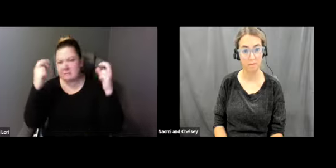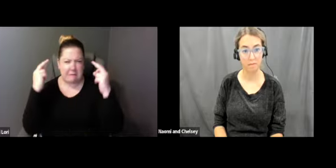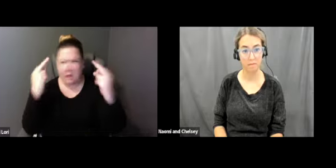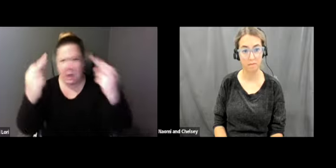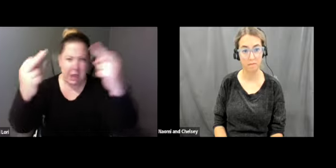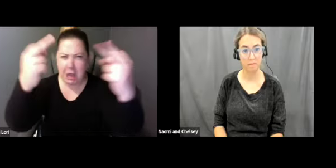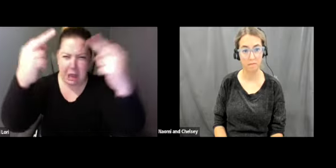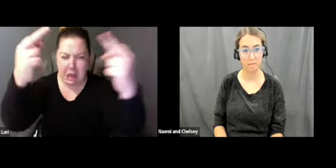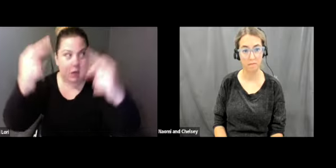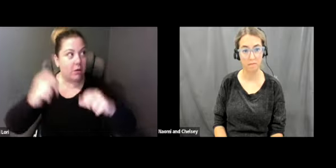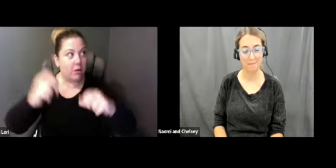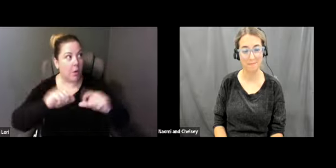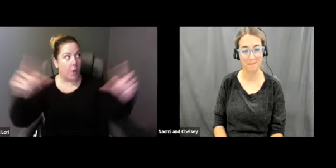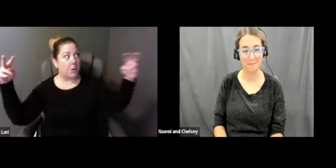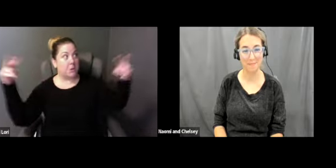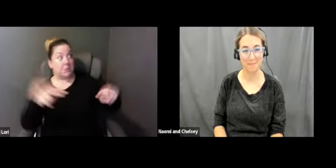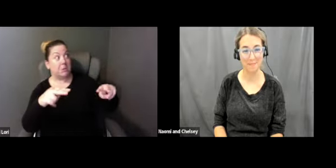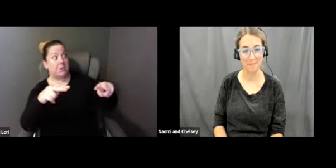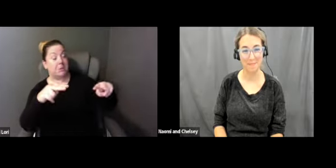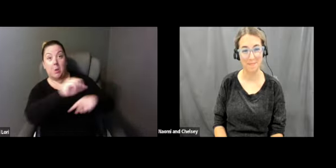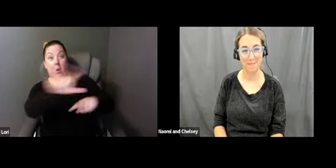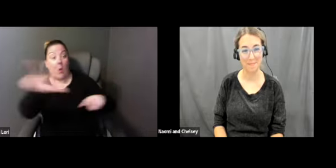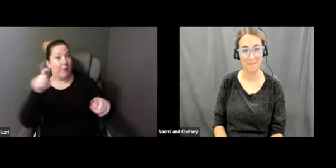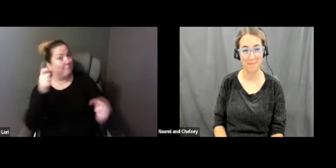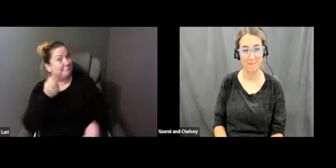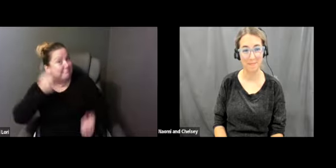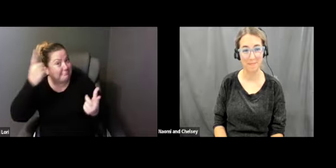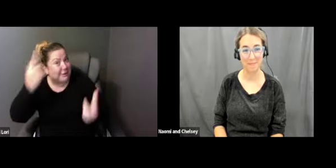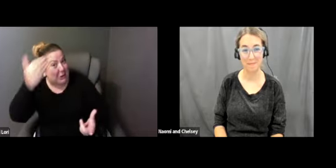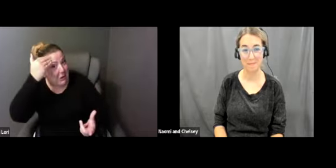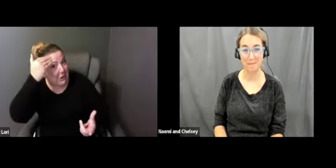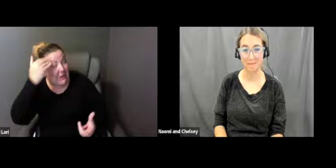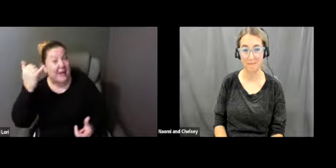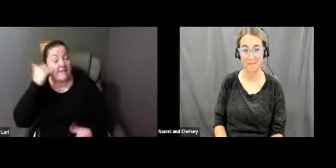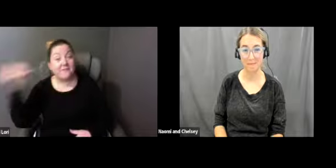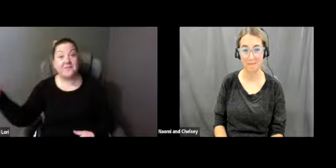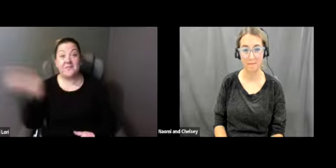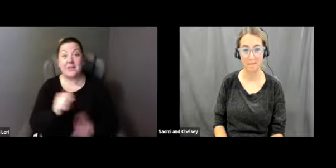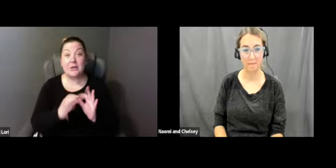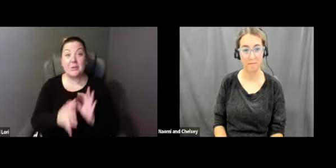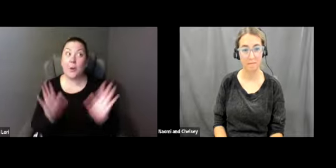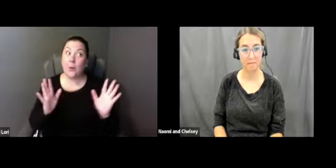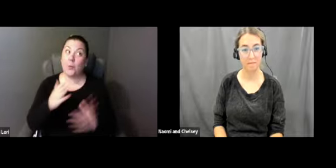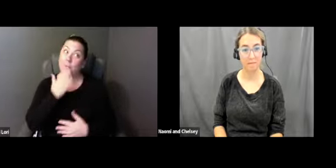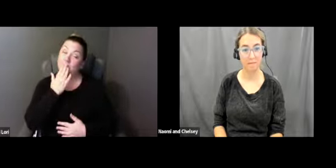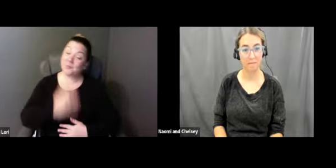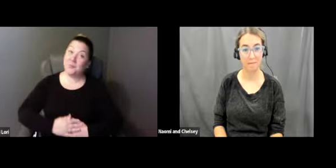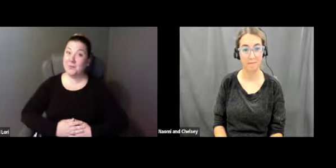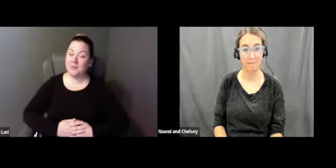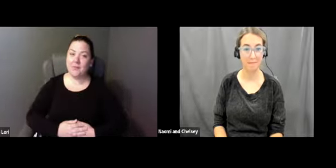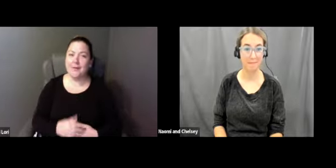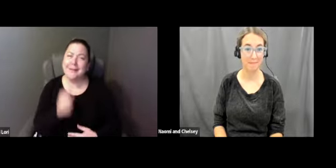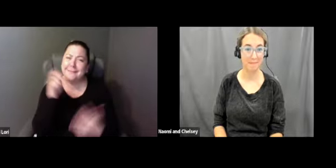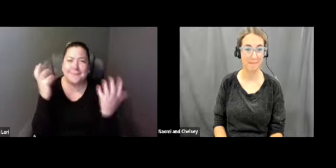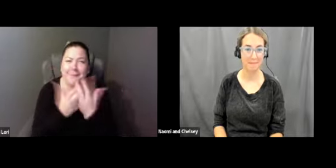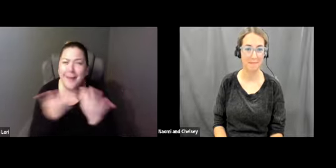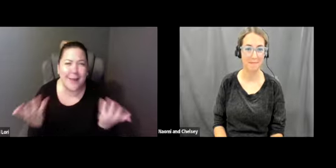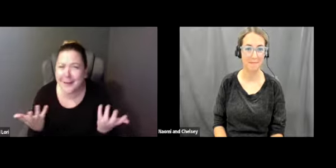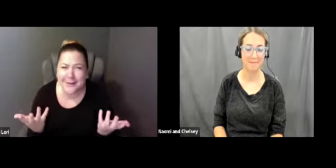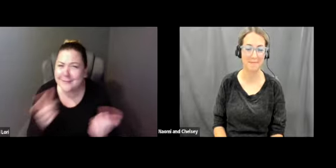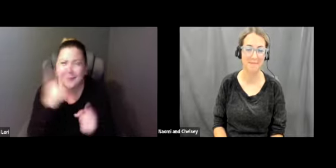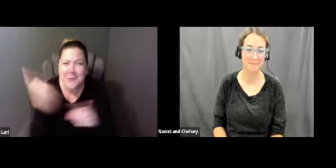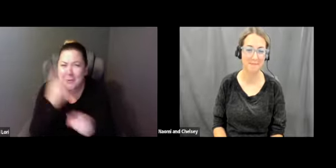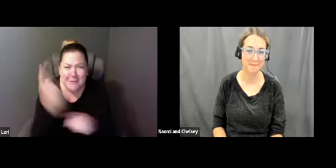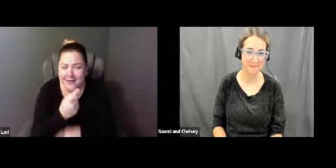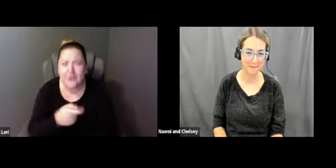signs that everybody knows, right? And so if you have an interpreter who's like, oh, gee golly, like it just doesn't work. Like you have to